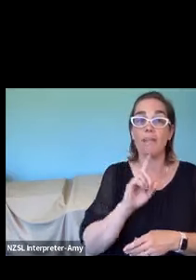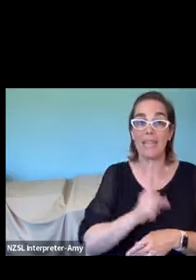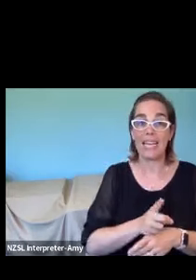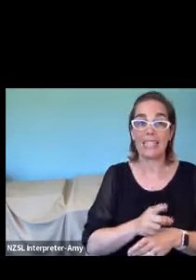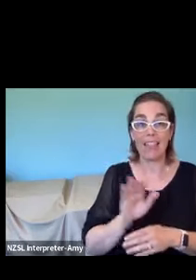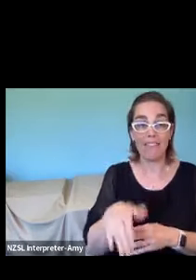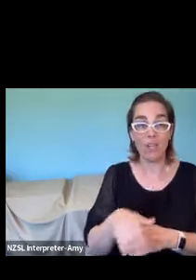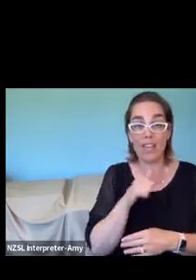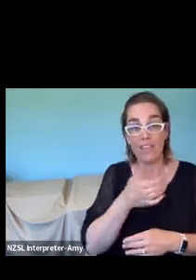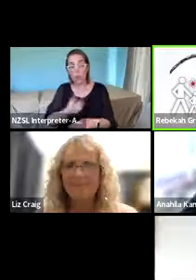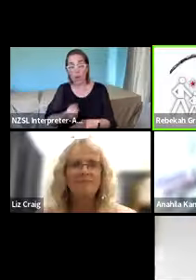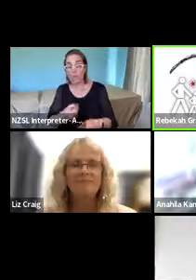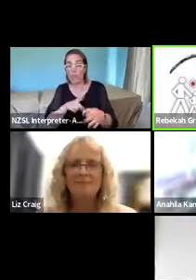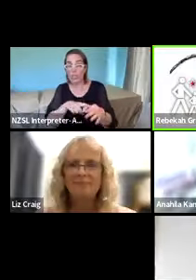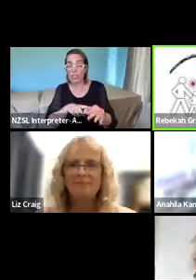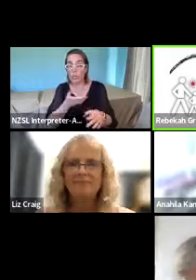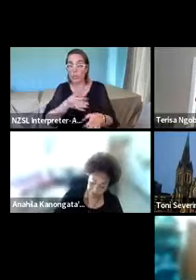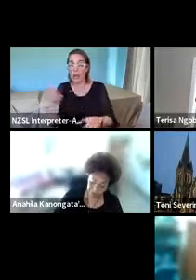ask anything.